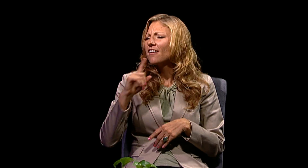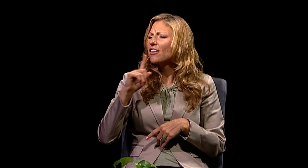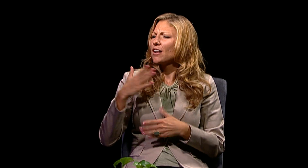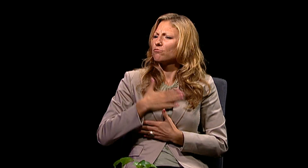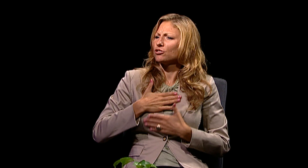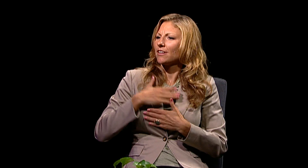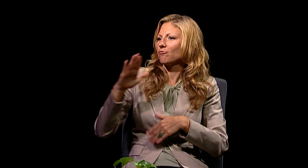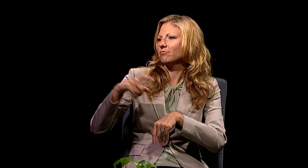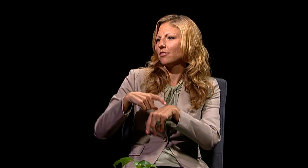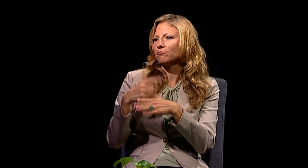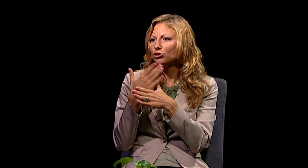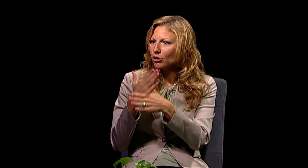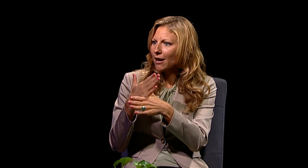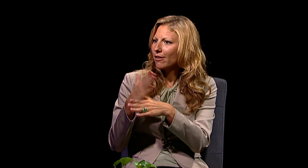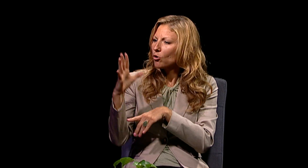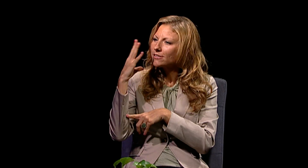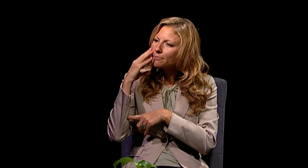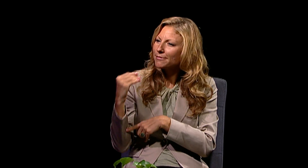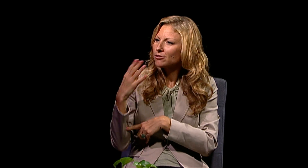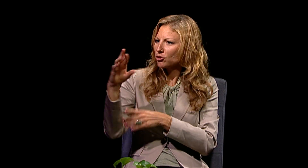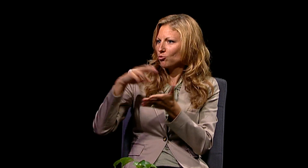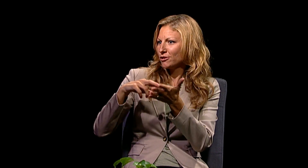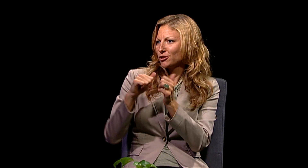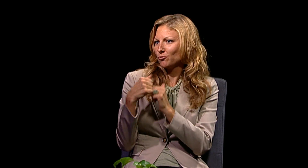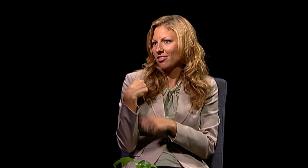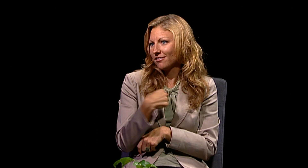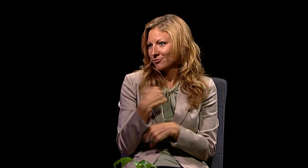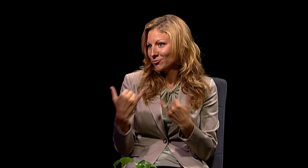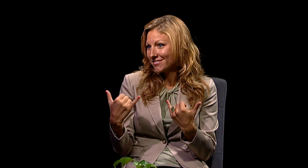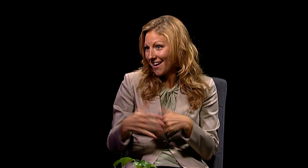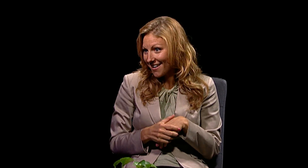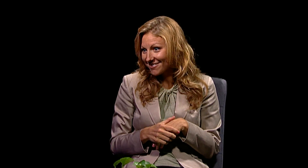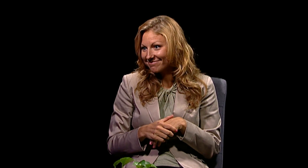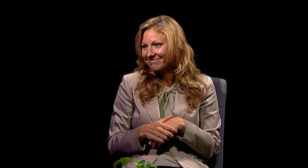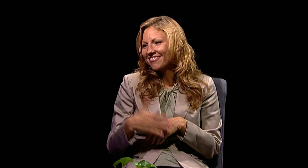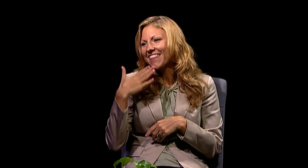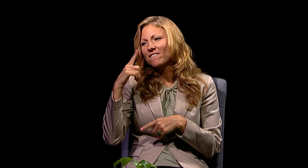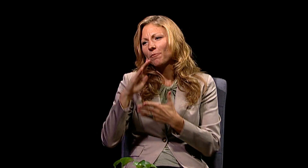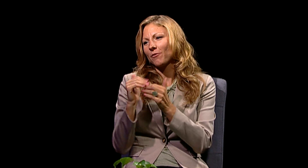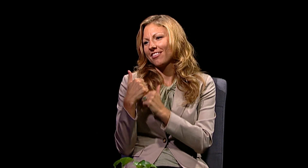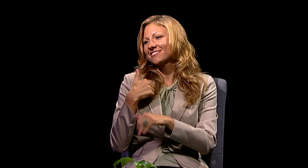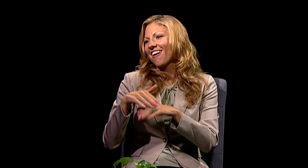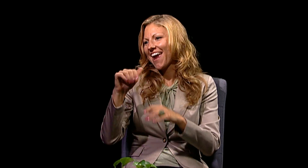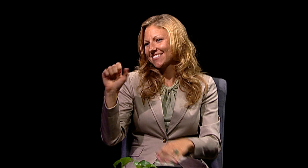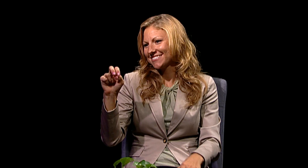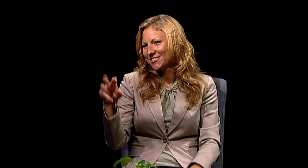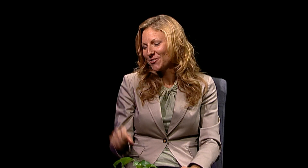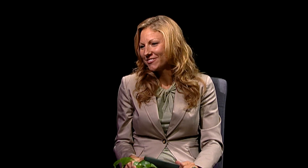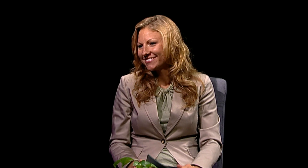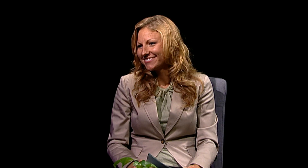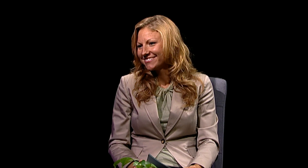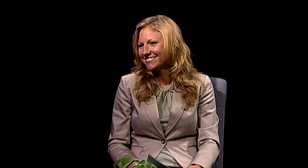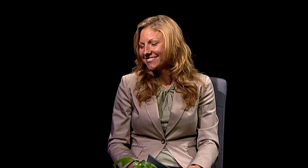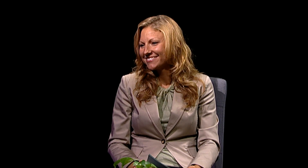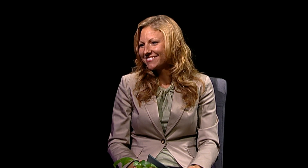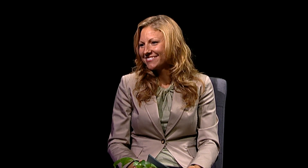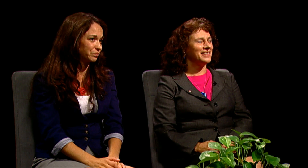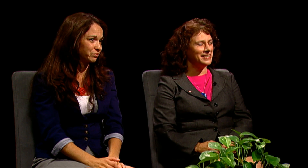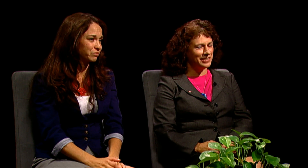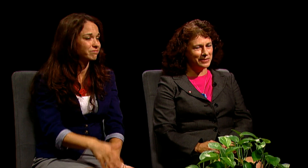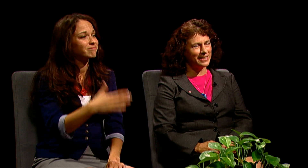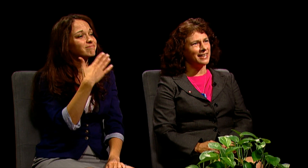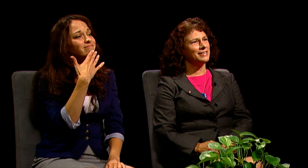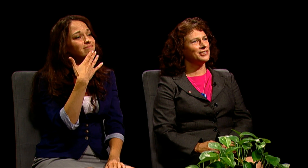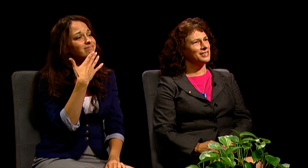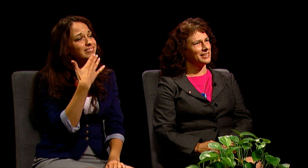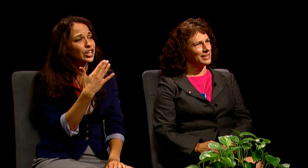That's great advice. Thank you. I really appreciate your time and sharing your experiences and research here with us today. Thank you for being with us on Access News.